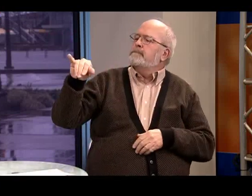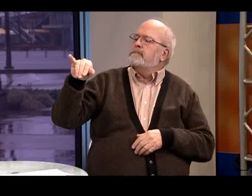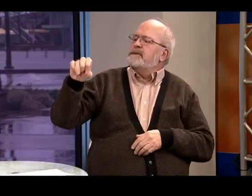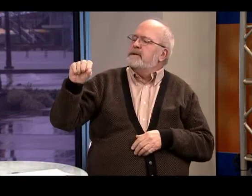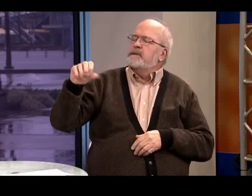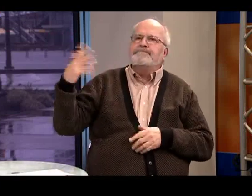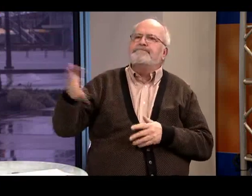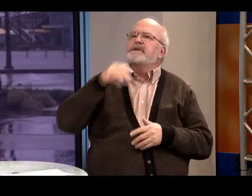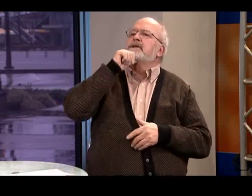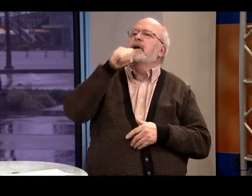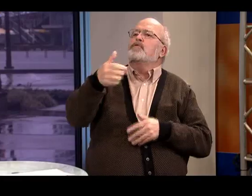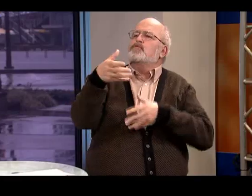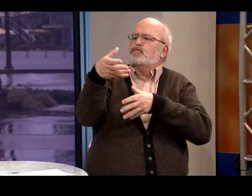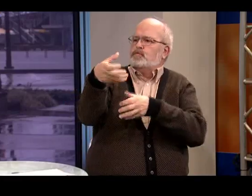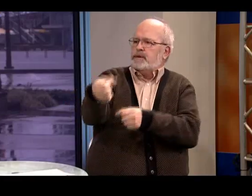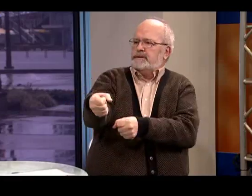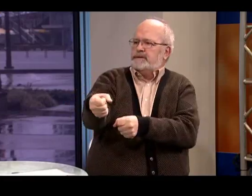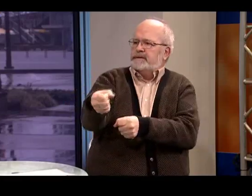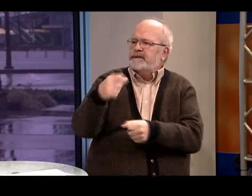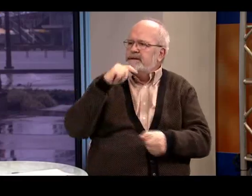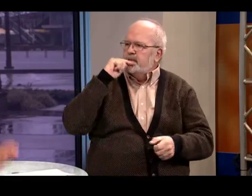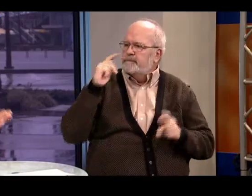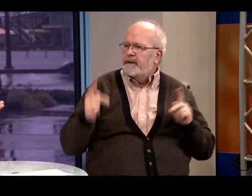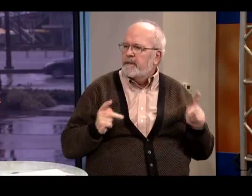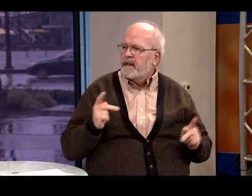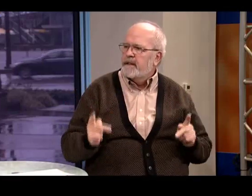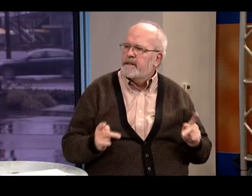had learned to not trust